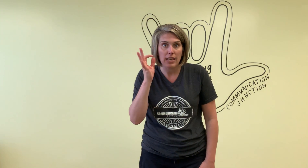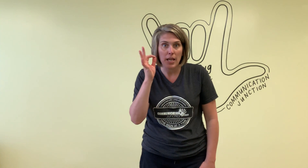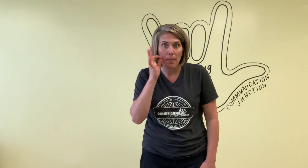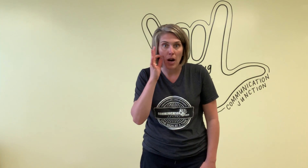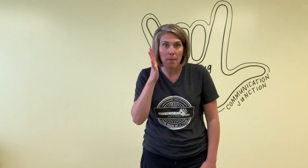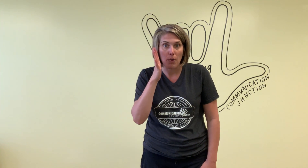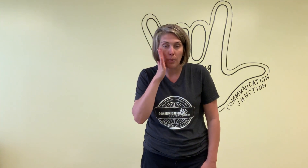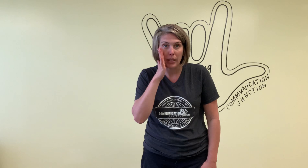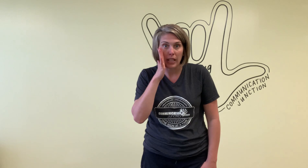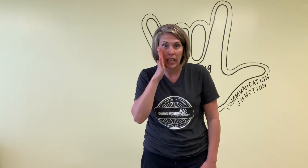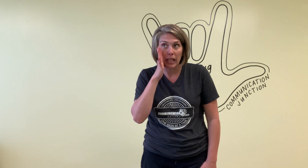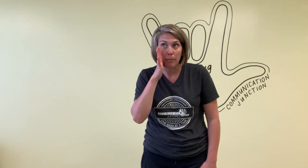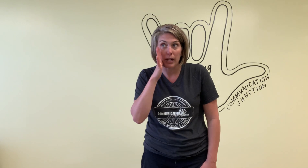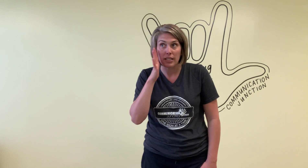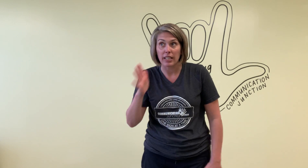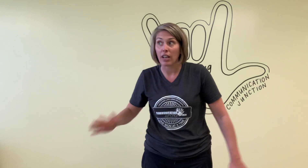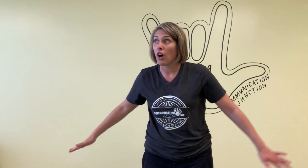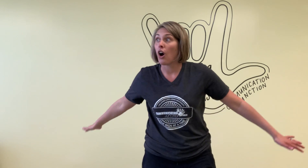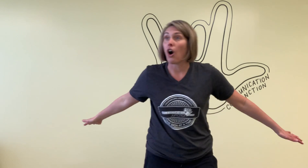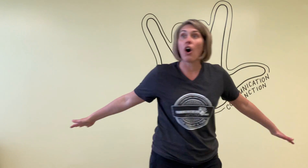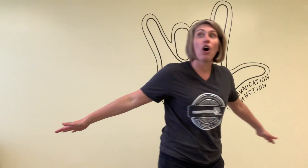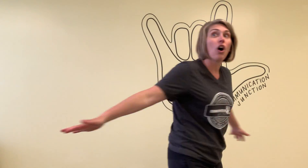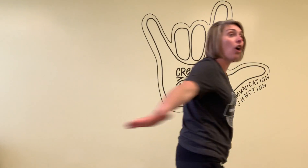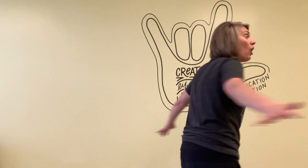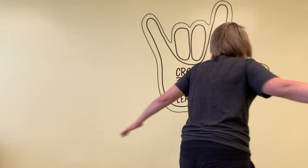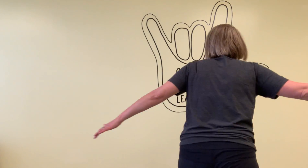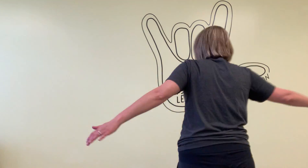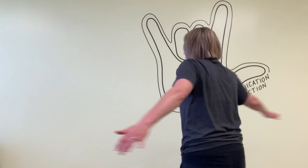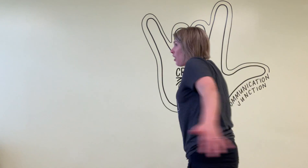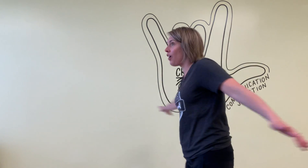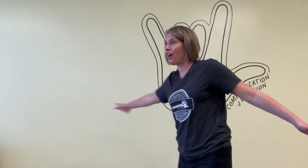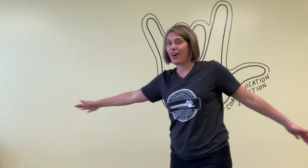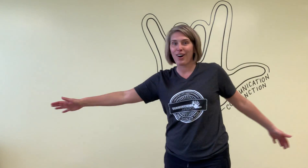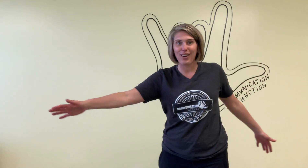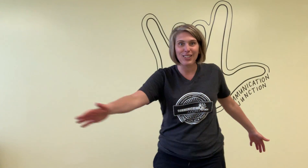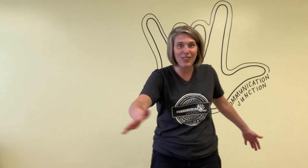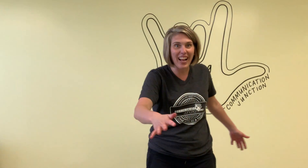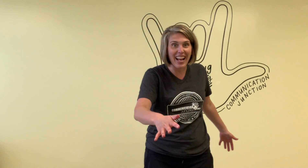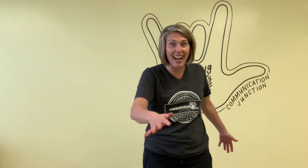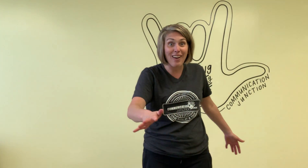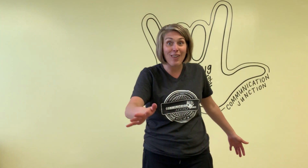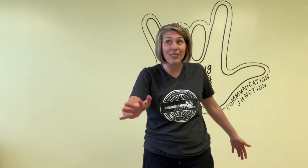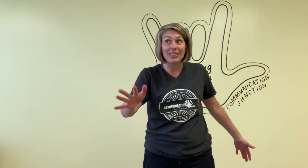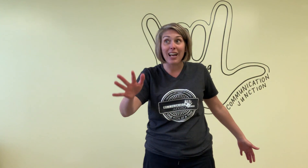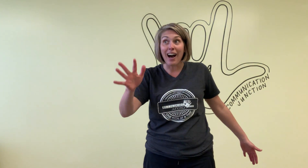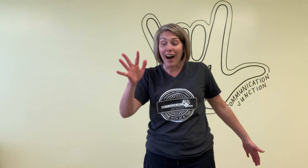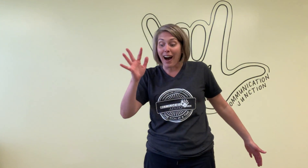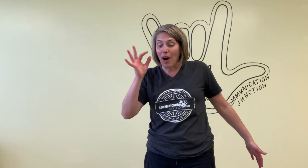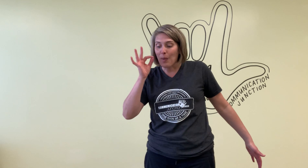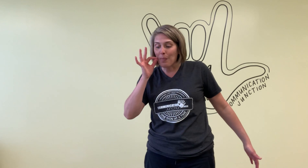Bumblebee, buzzing all around.